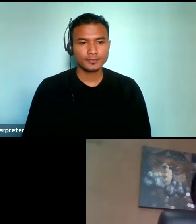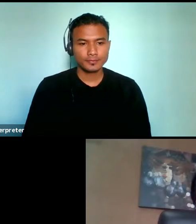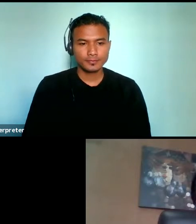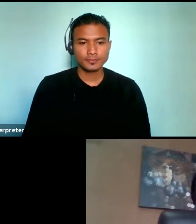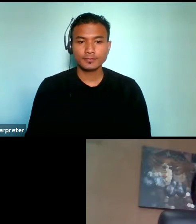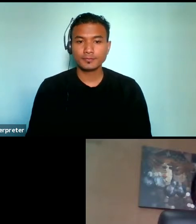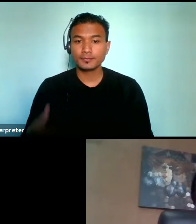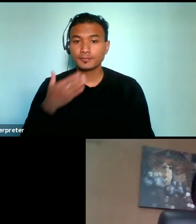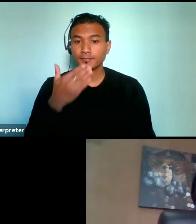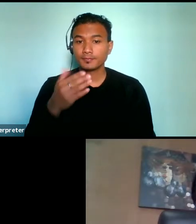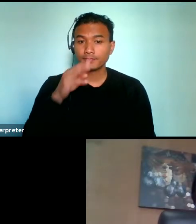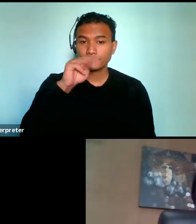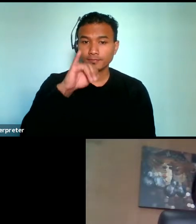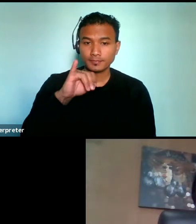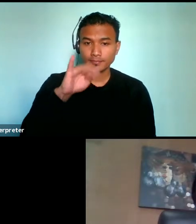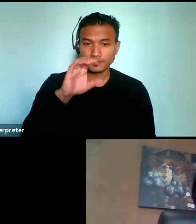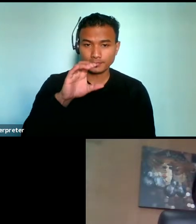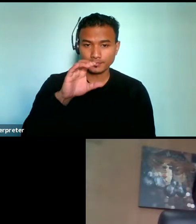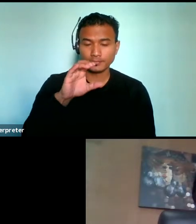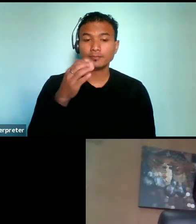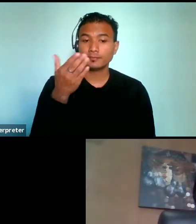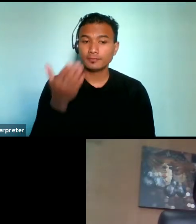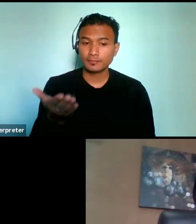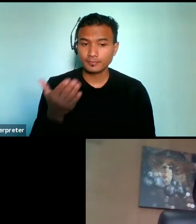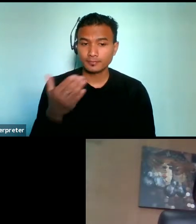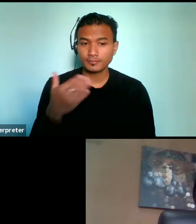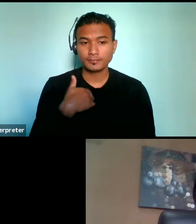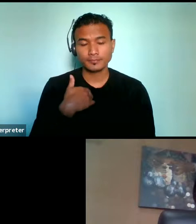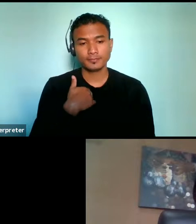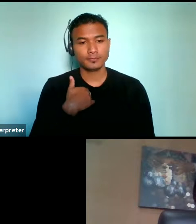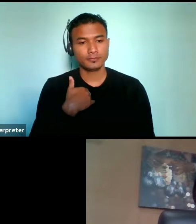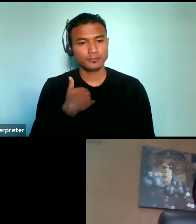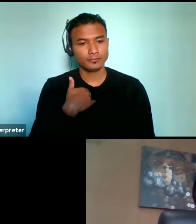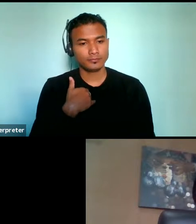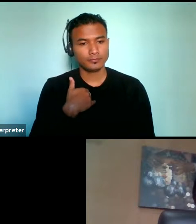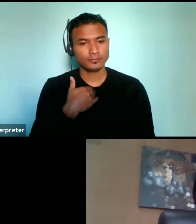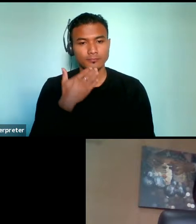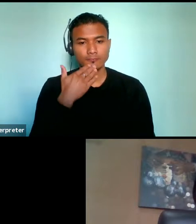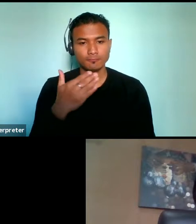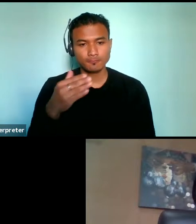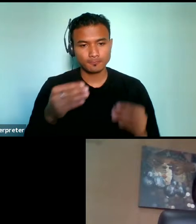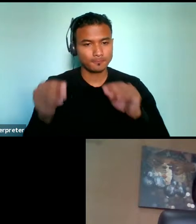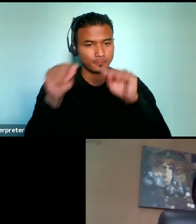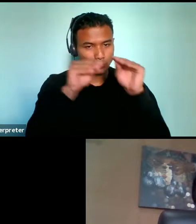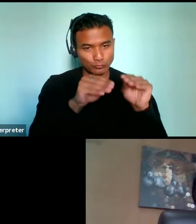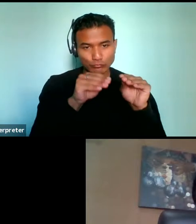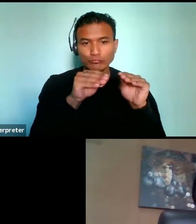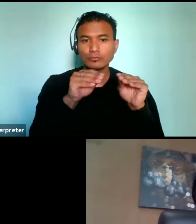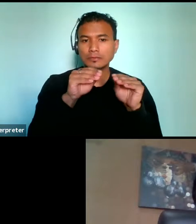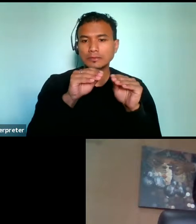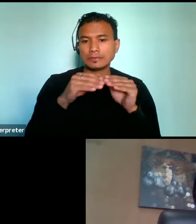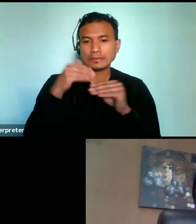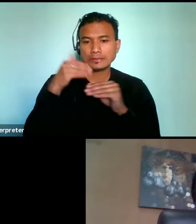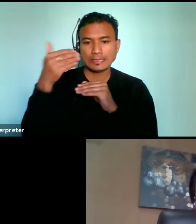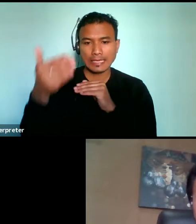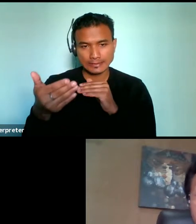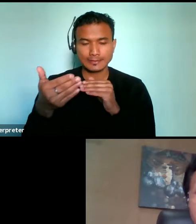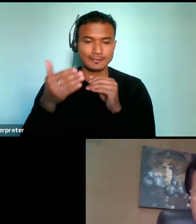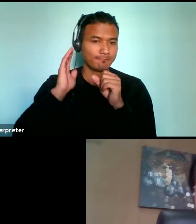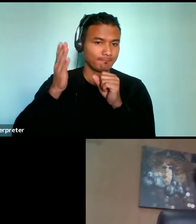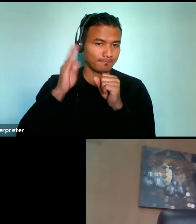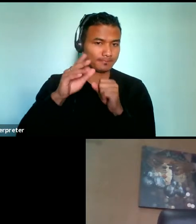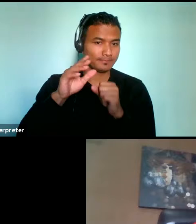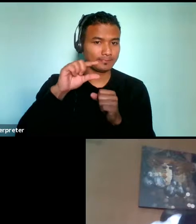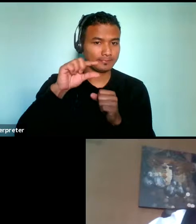Thank you, Mike. I would just like to move on to our next speaker, Gam Shimrai from the